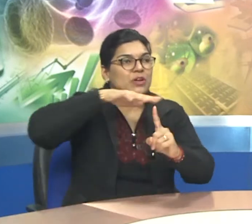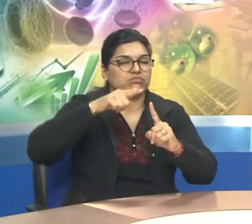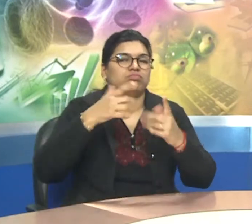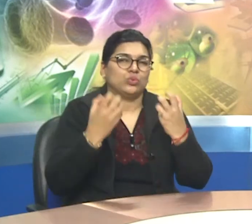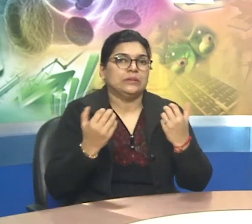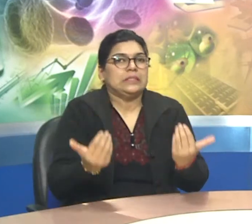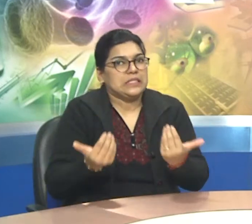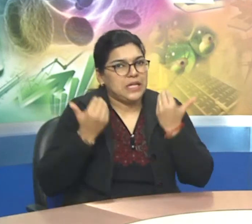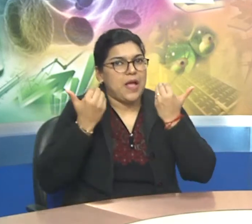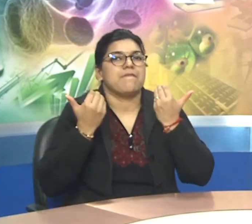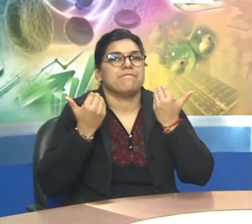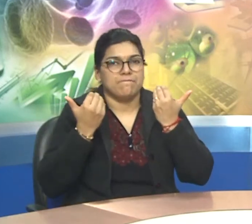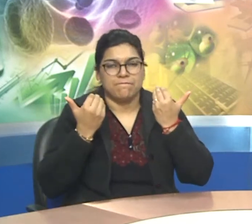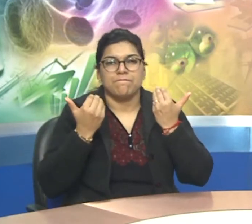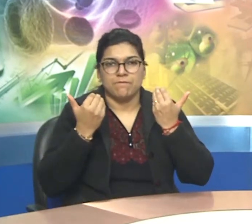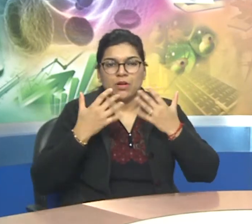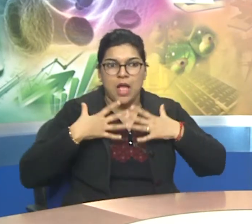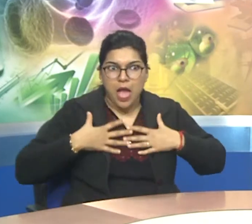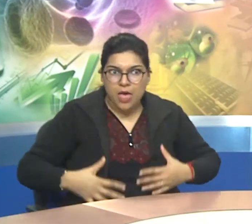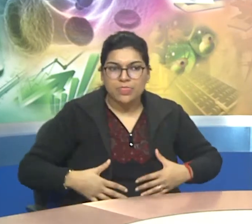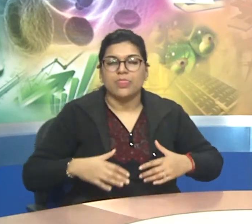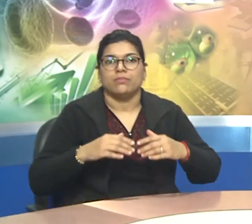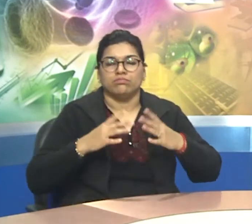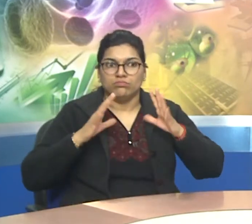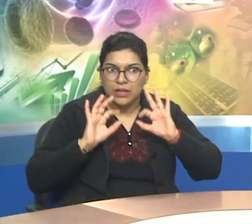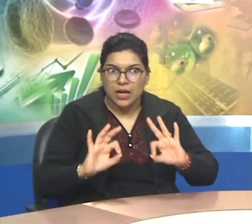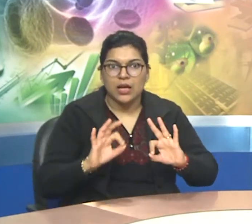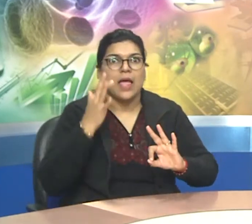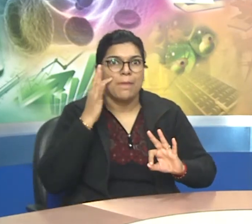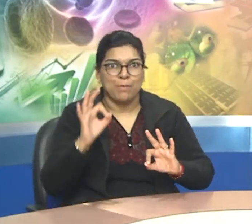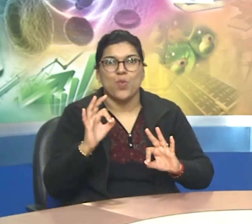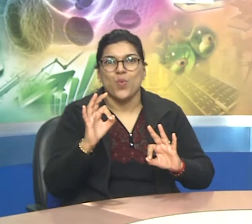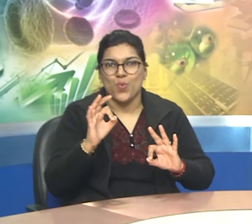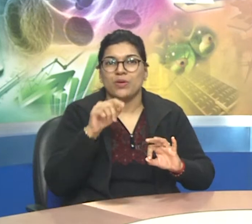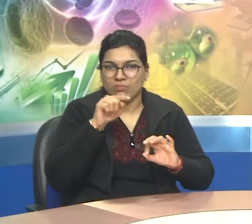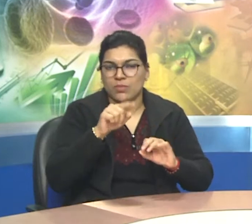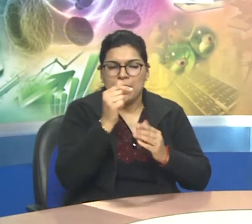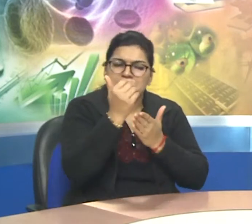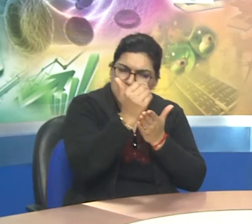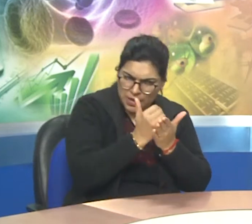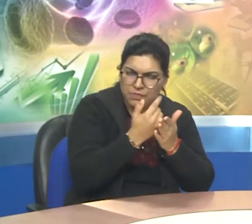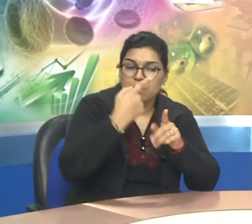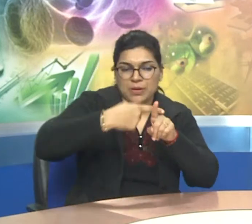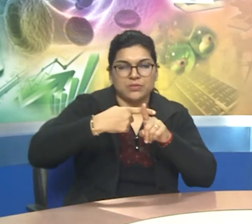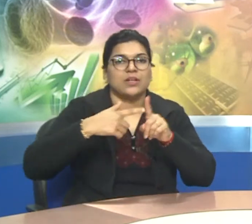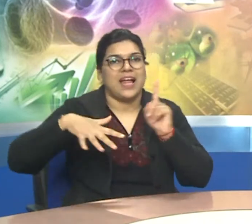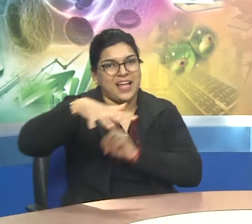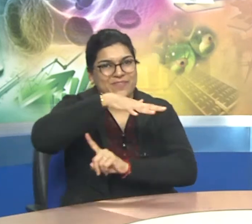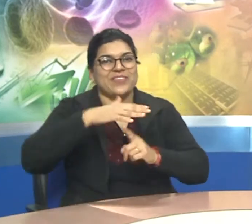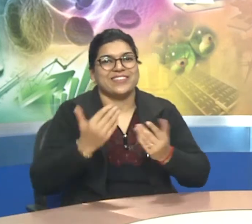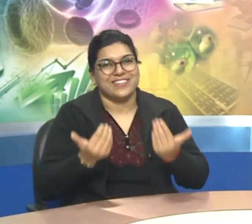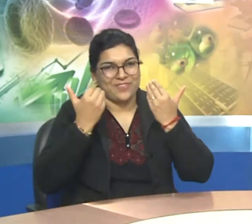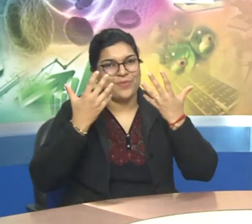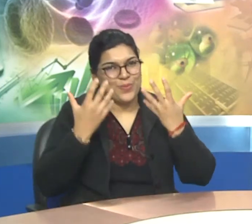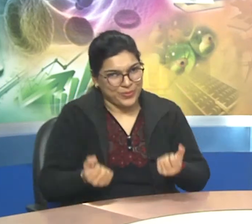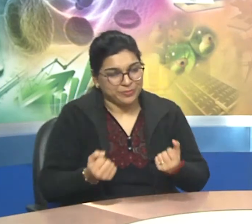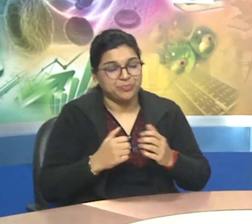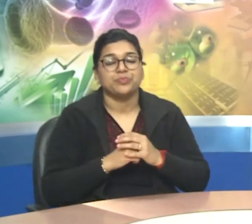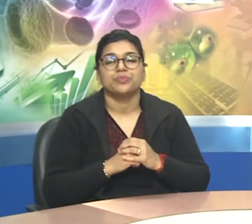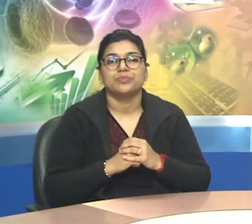We lessen the pollution that is created by burning rubbish, and we save valuable